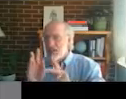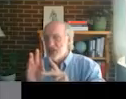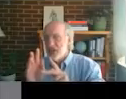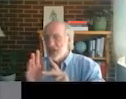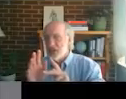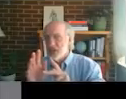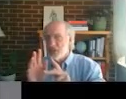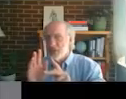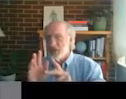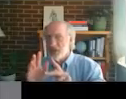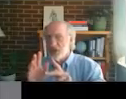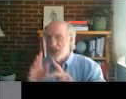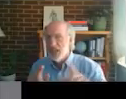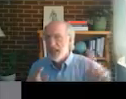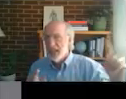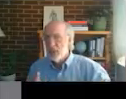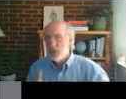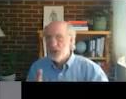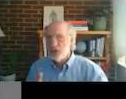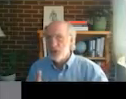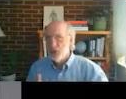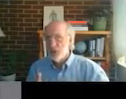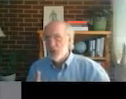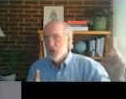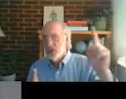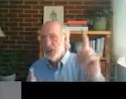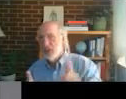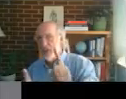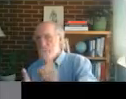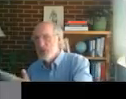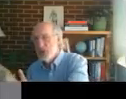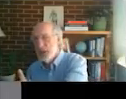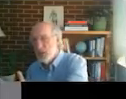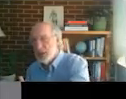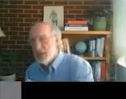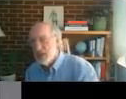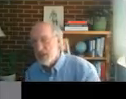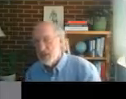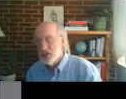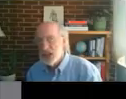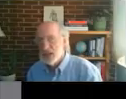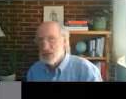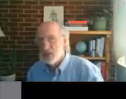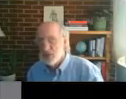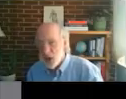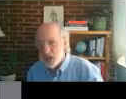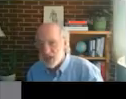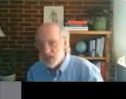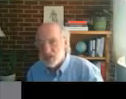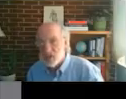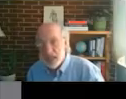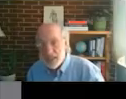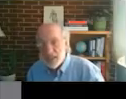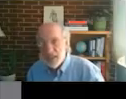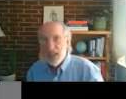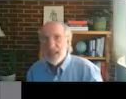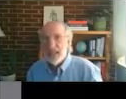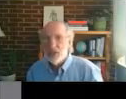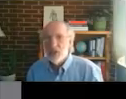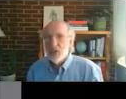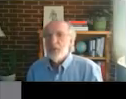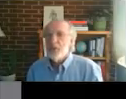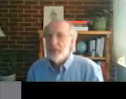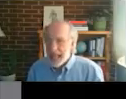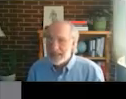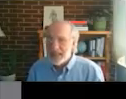their hands are in a certain position, that will control the listener doing what the child wants, right?